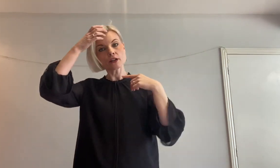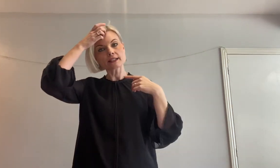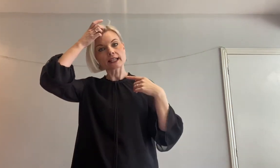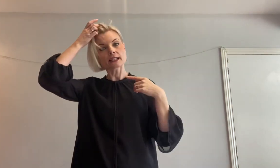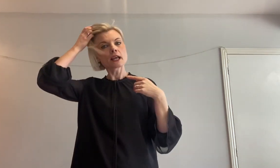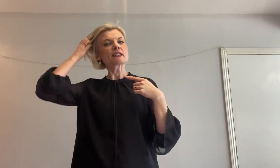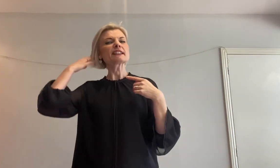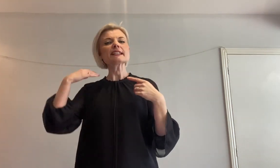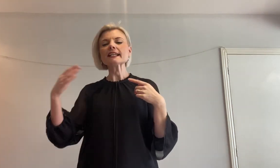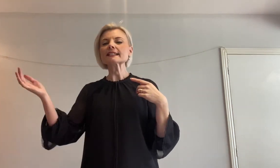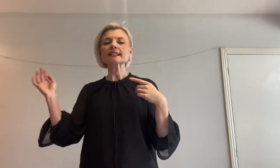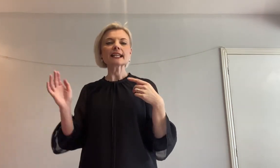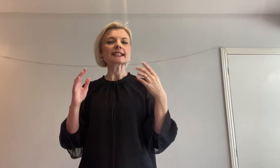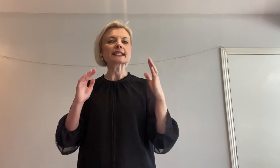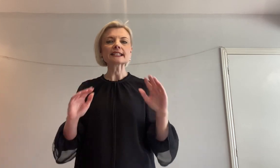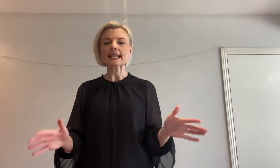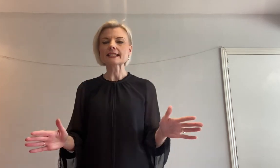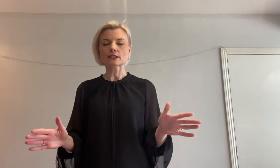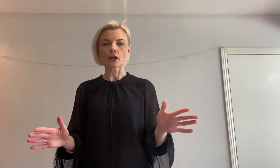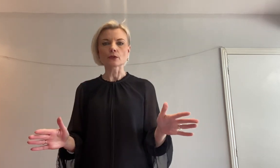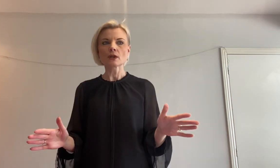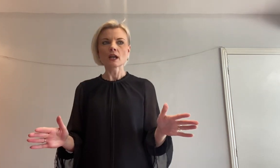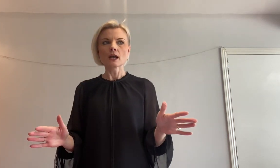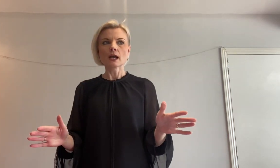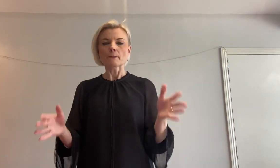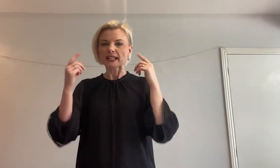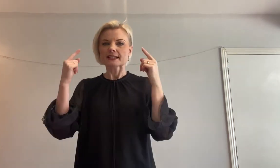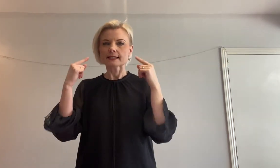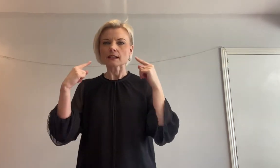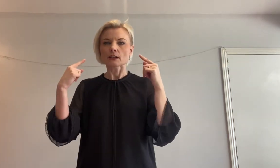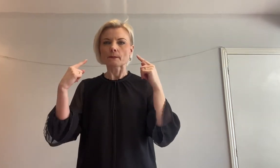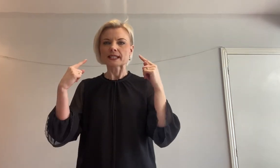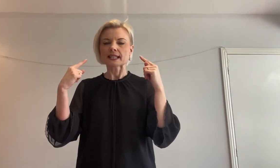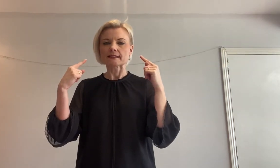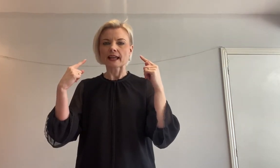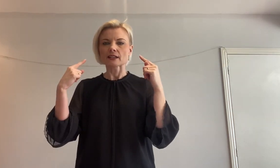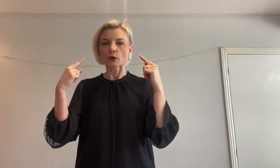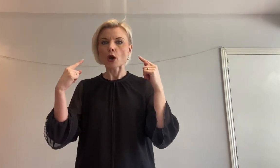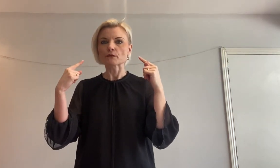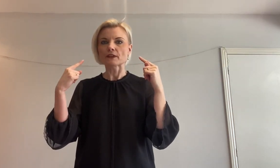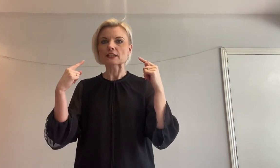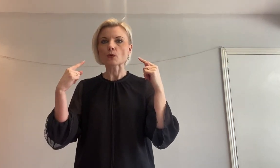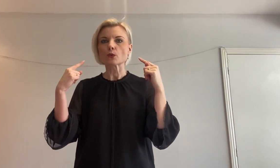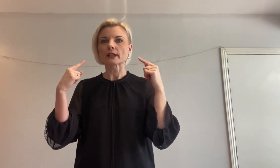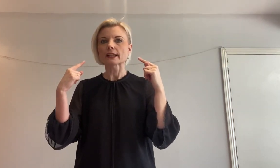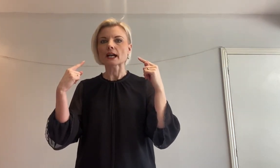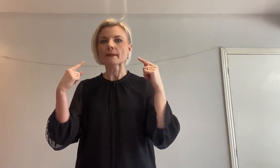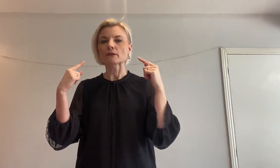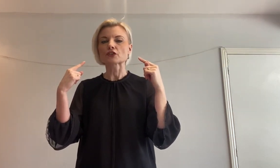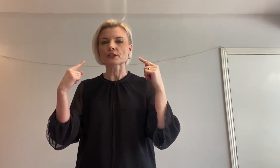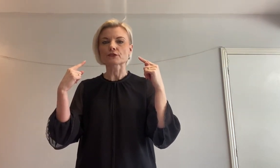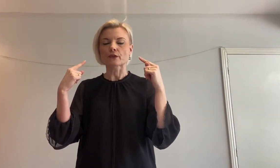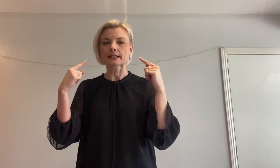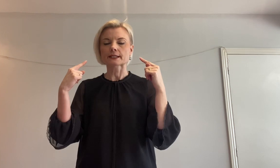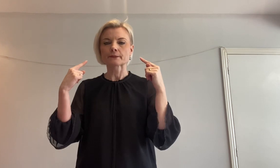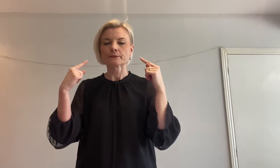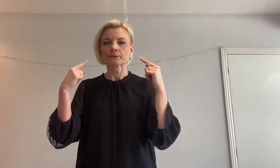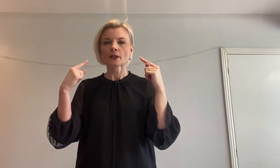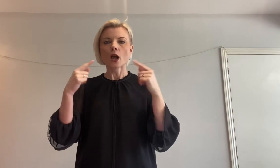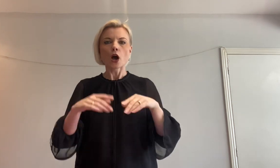it years and years and years ago, but it's stuck a bit in there, so hopefully it's all gonna come out just right. A